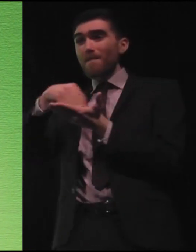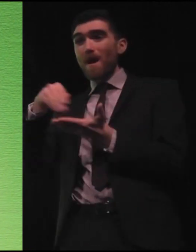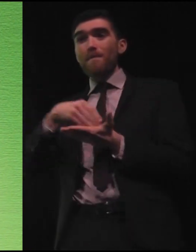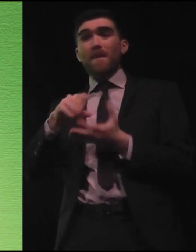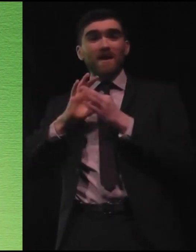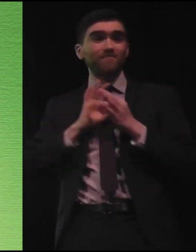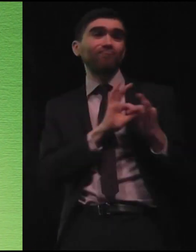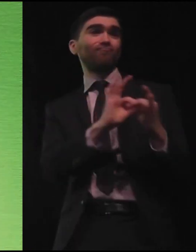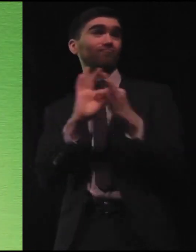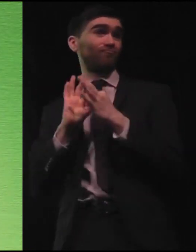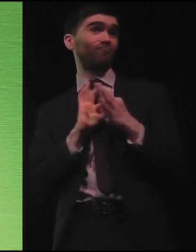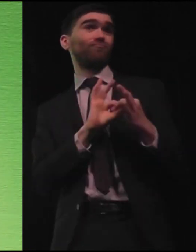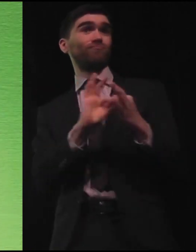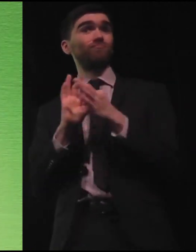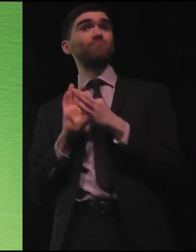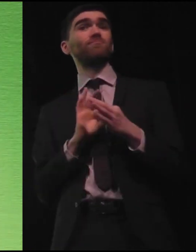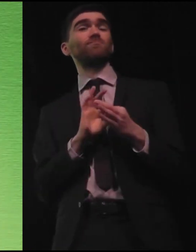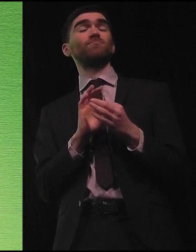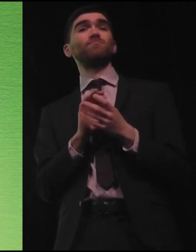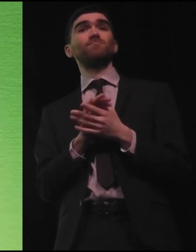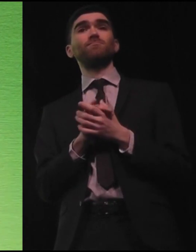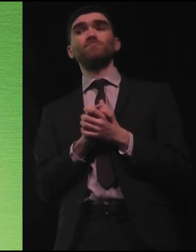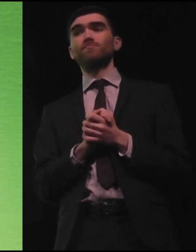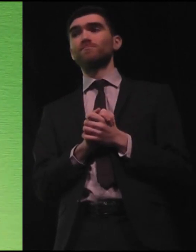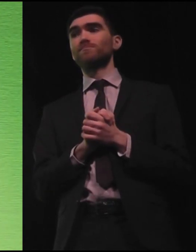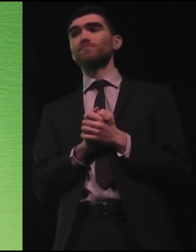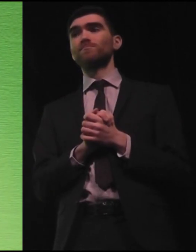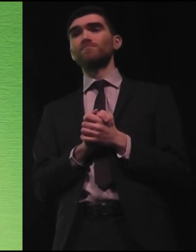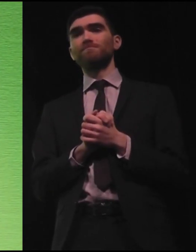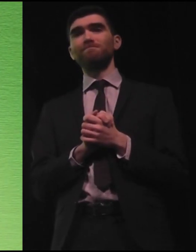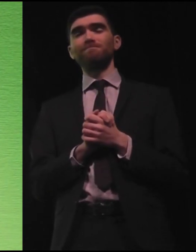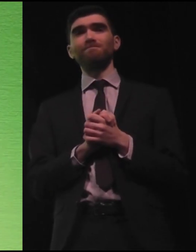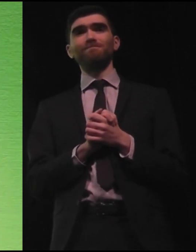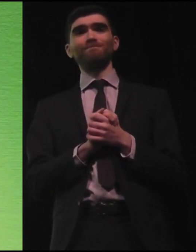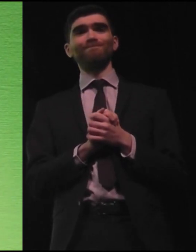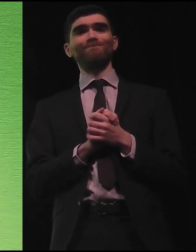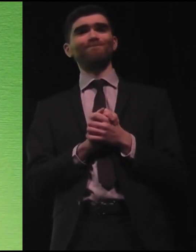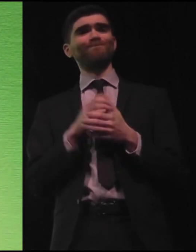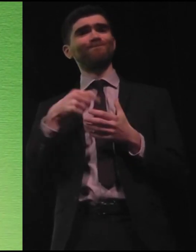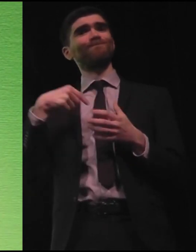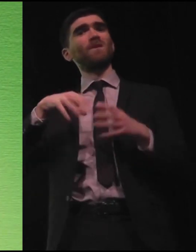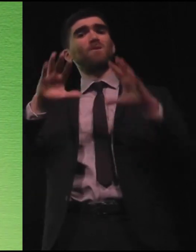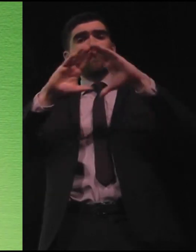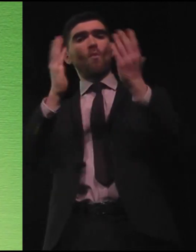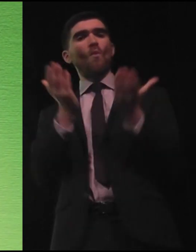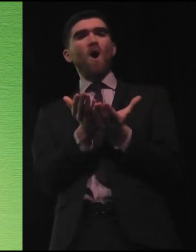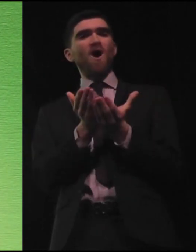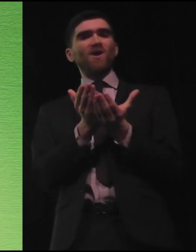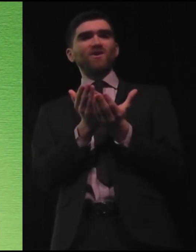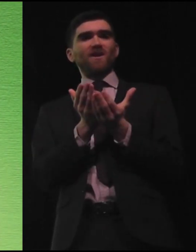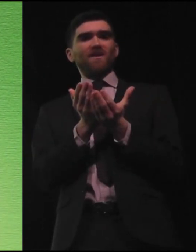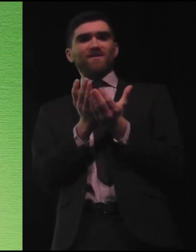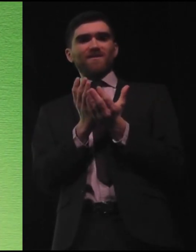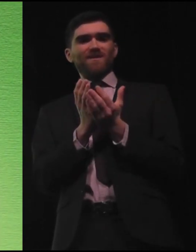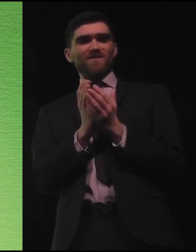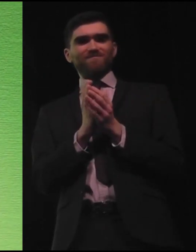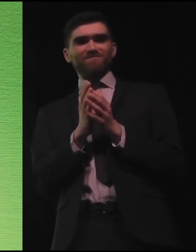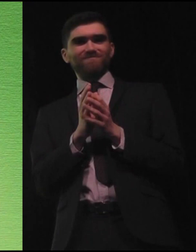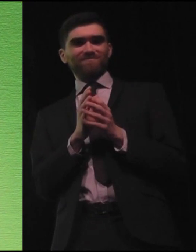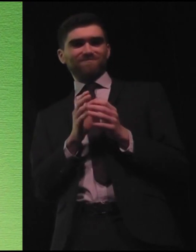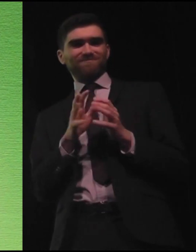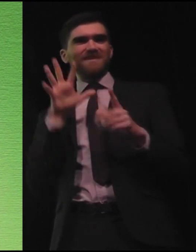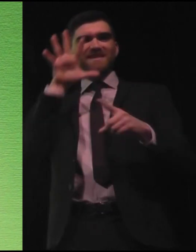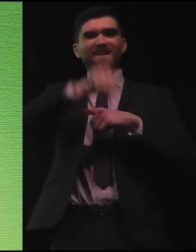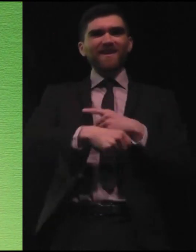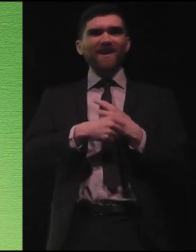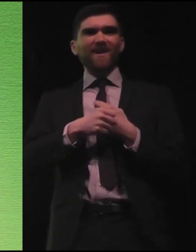planet is not ours to exploit. We have a duty to protect and conserve it for future generations.